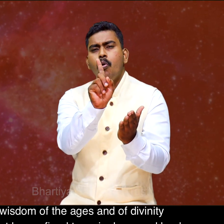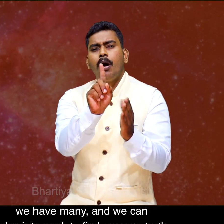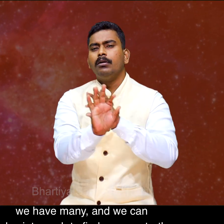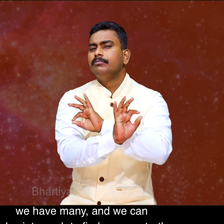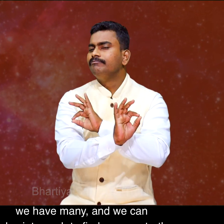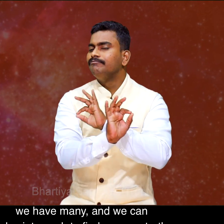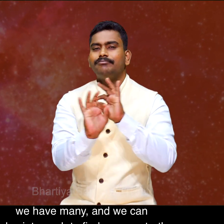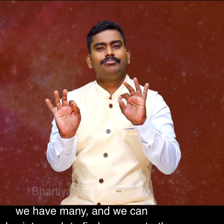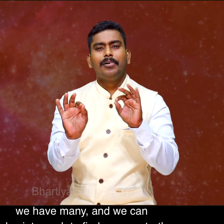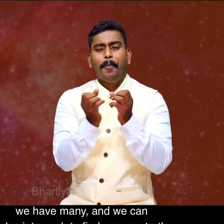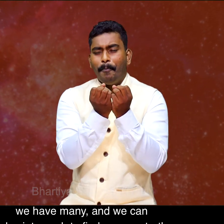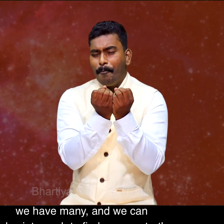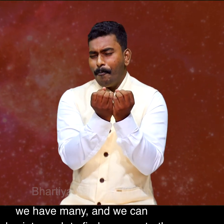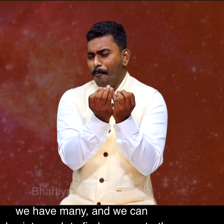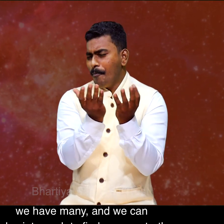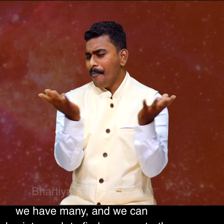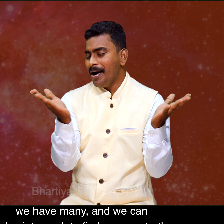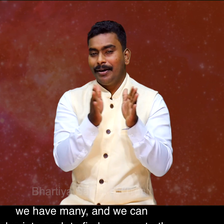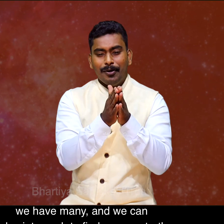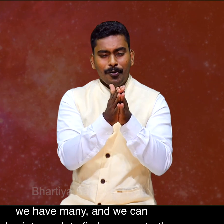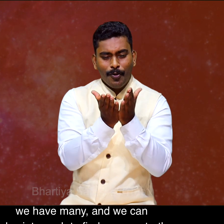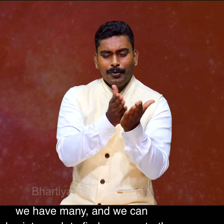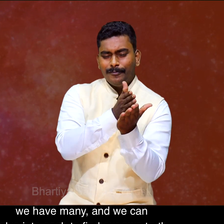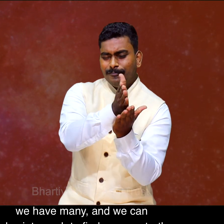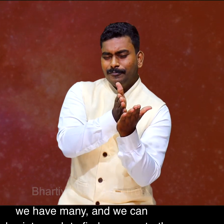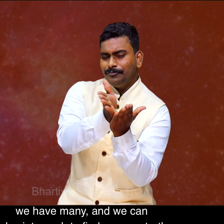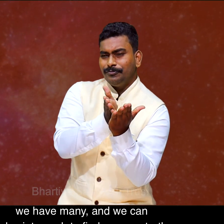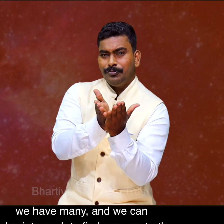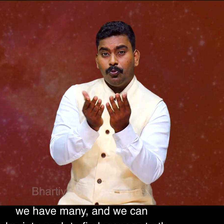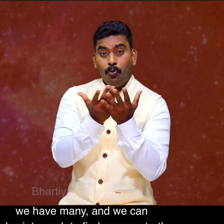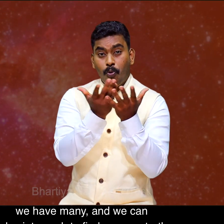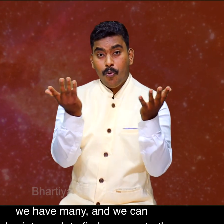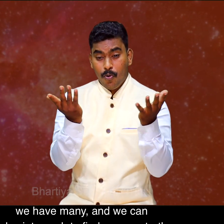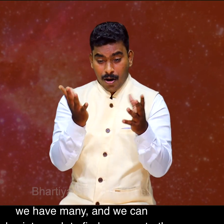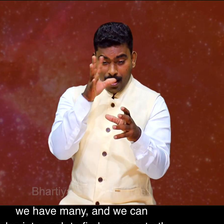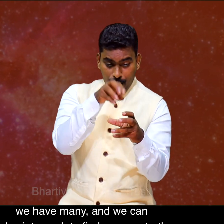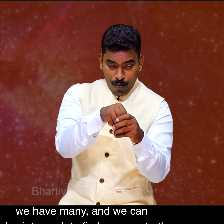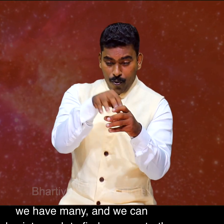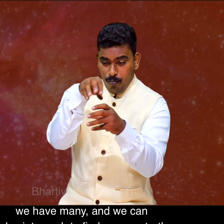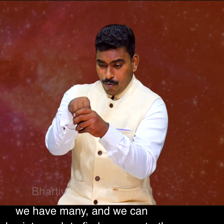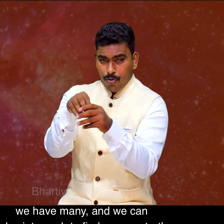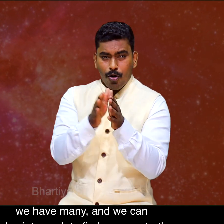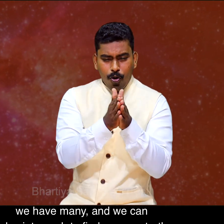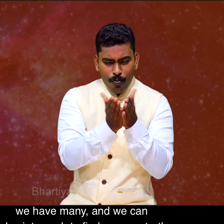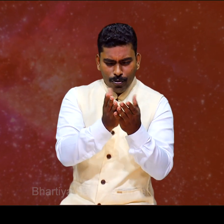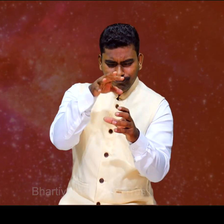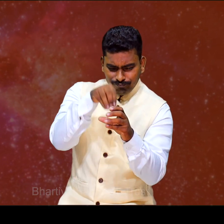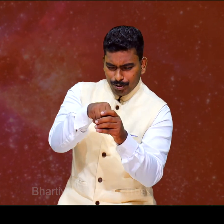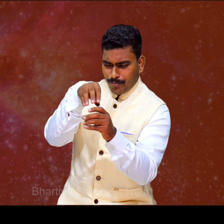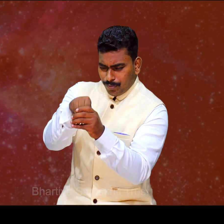book. We have many, and we can delve into each to find our own truth.